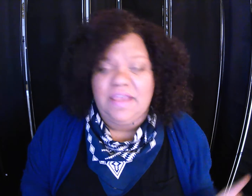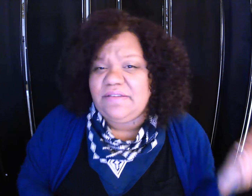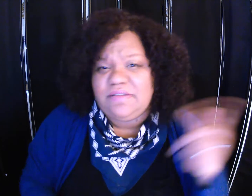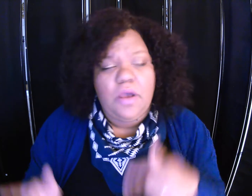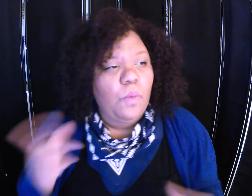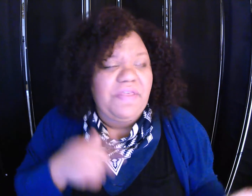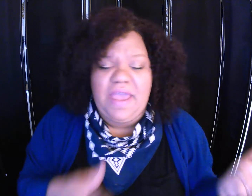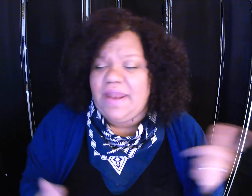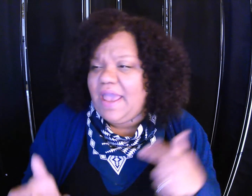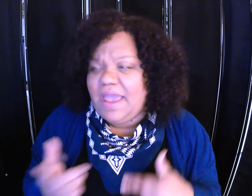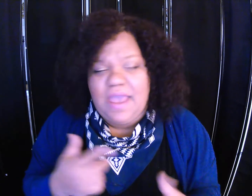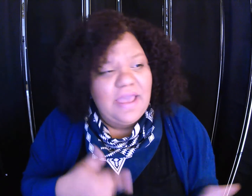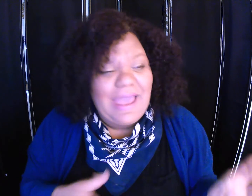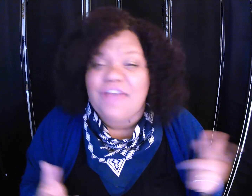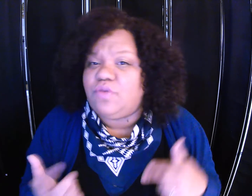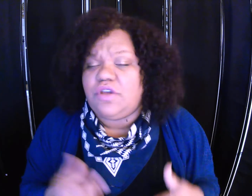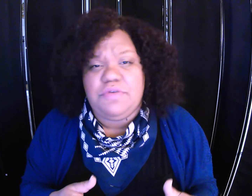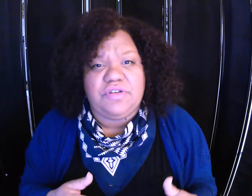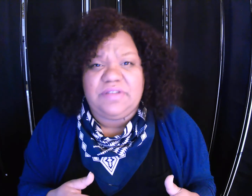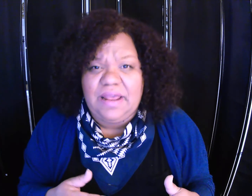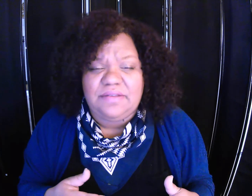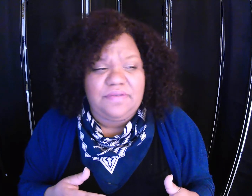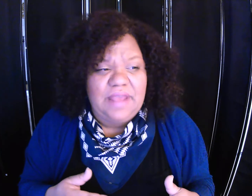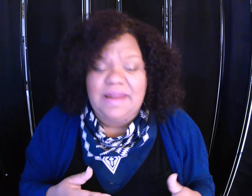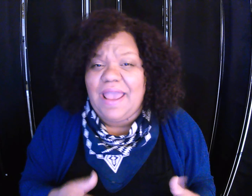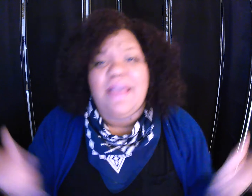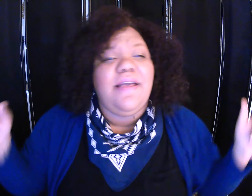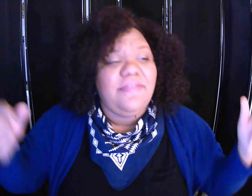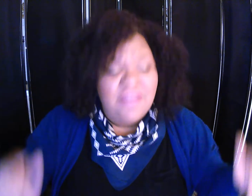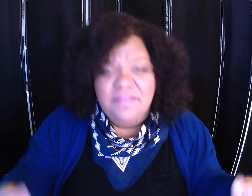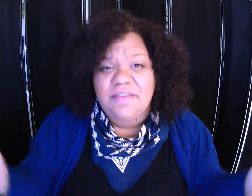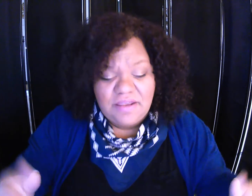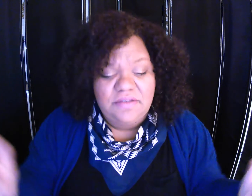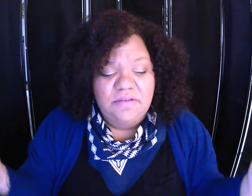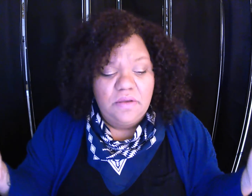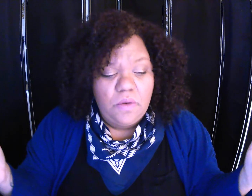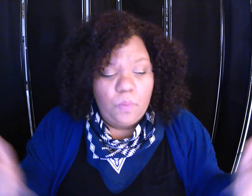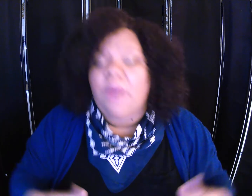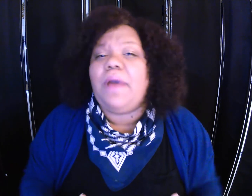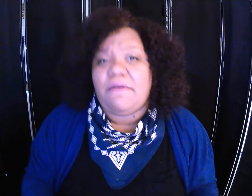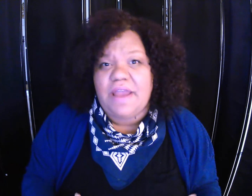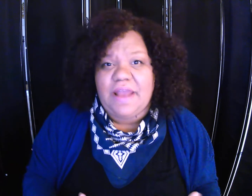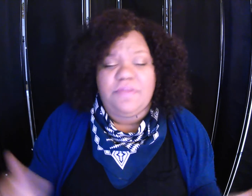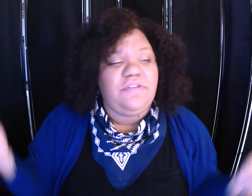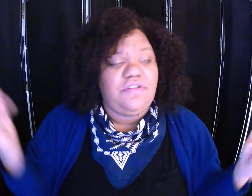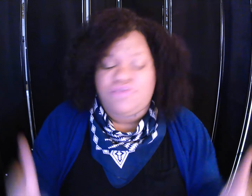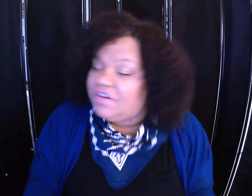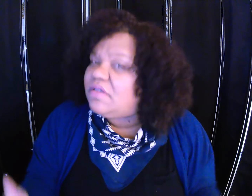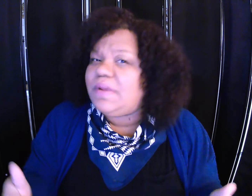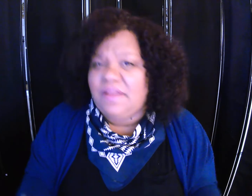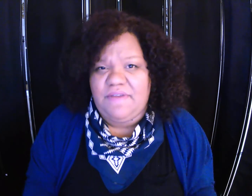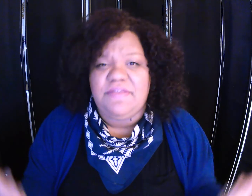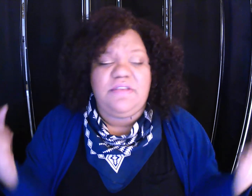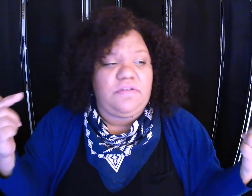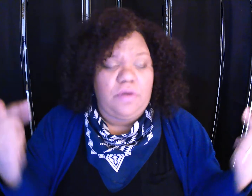this within a casual communal sense of saying, hey, this is where we're at right now. These are the streets that we live in. These are the homes